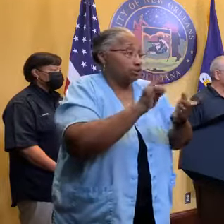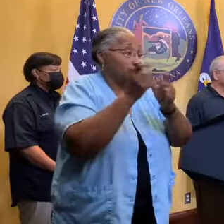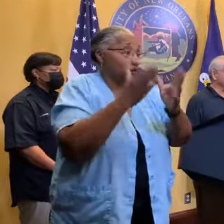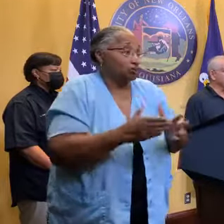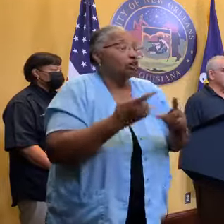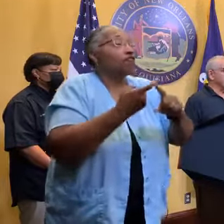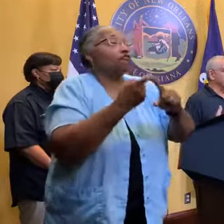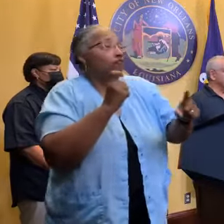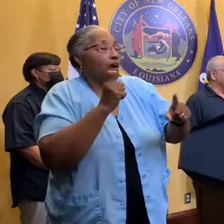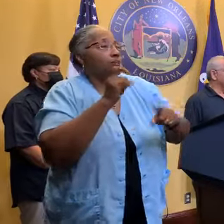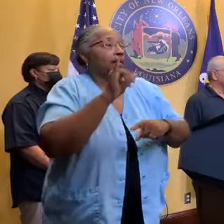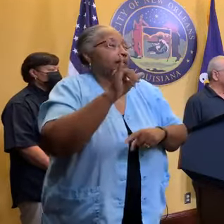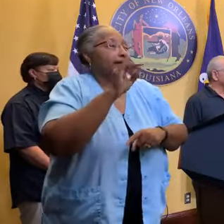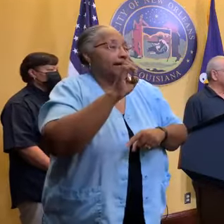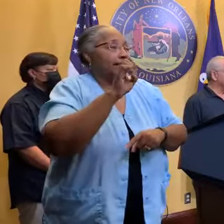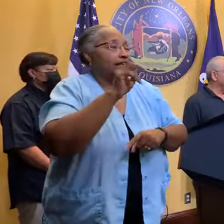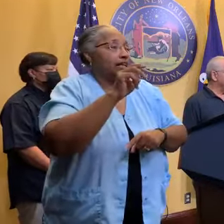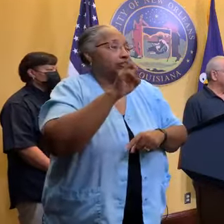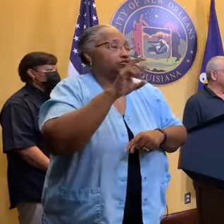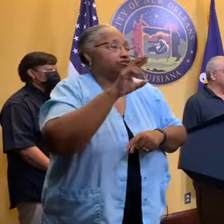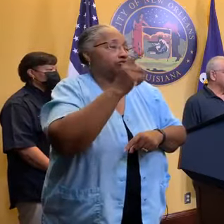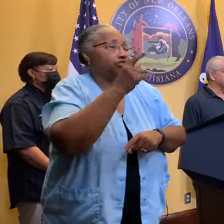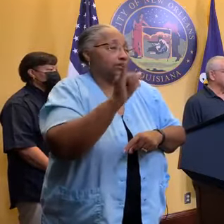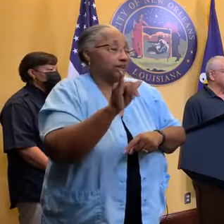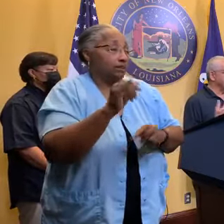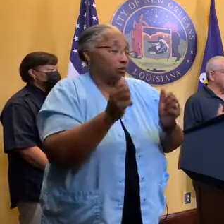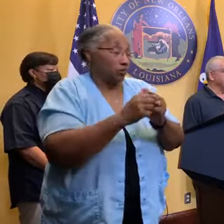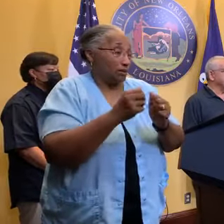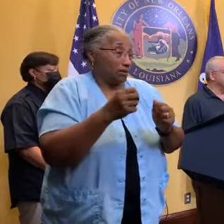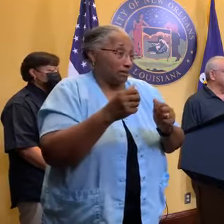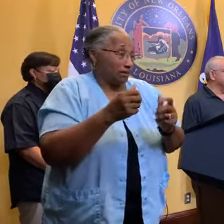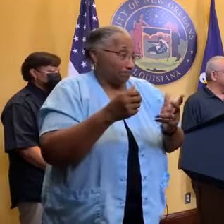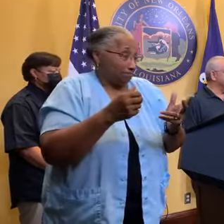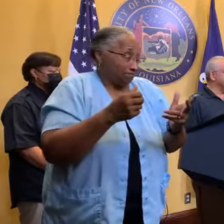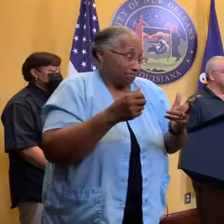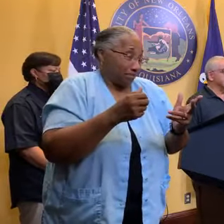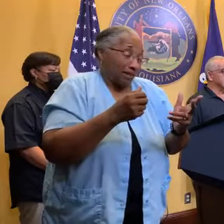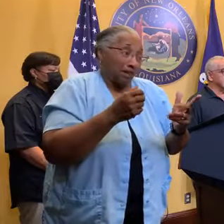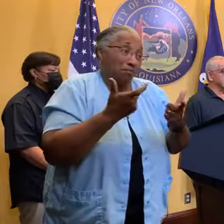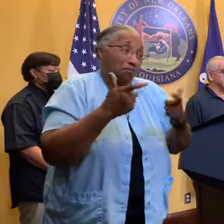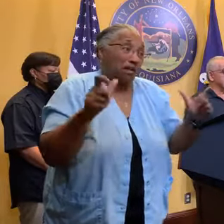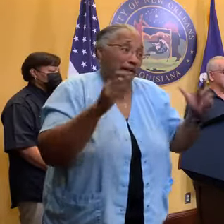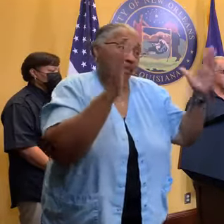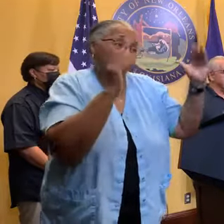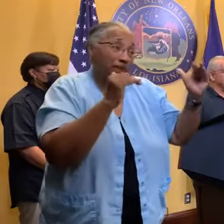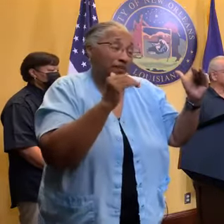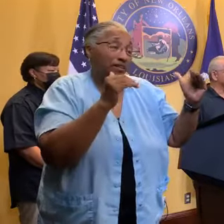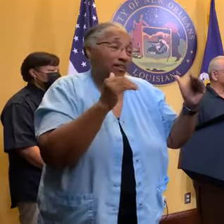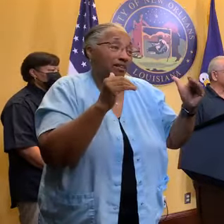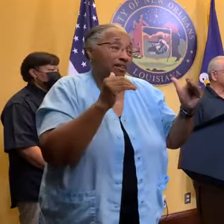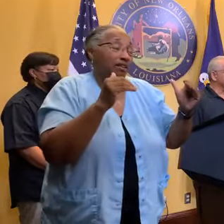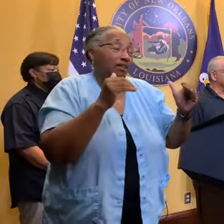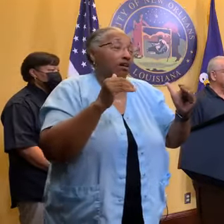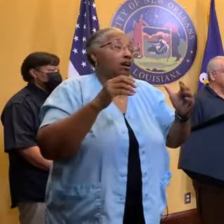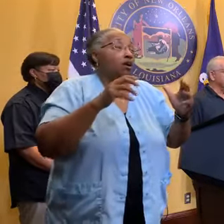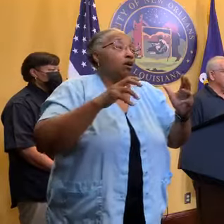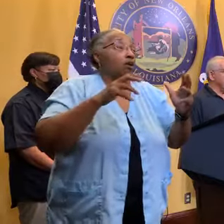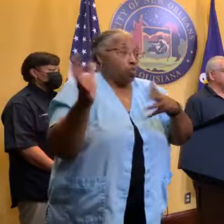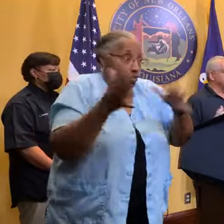Entergy. And with the higher expectations of higher wind speeds today or later this